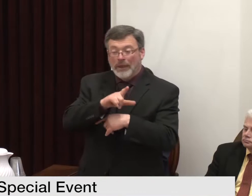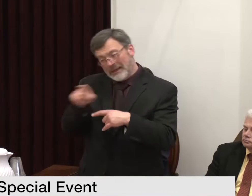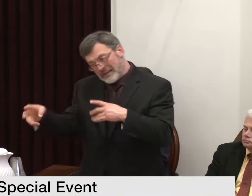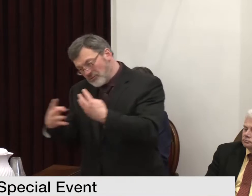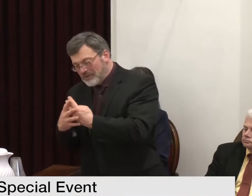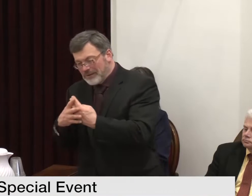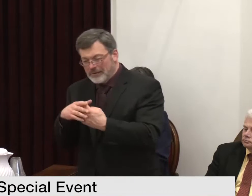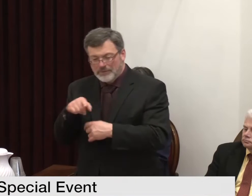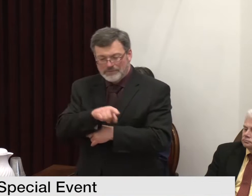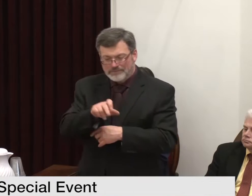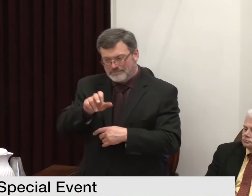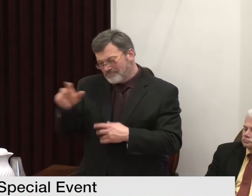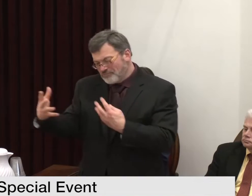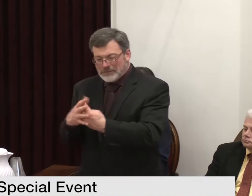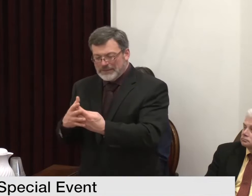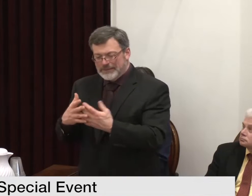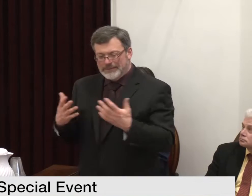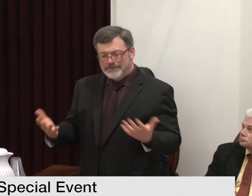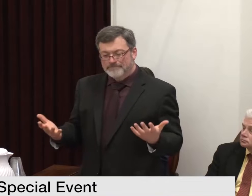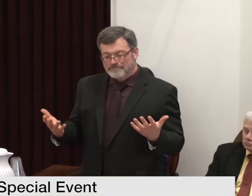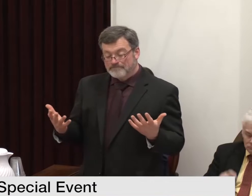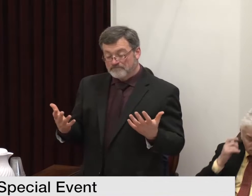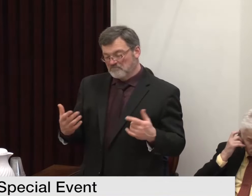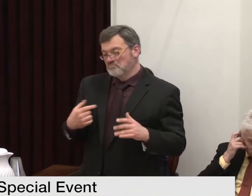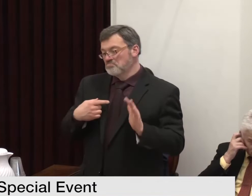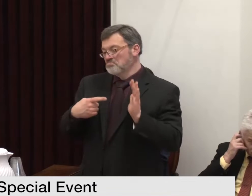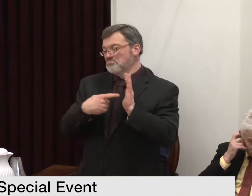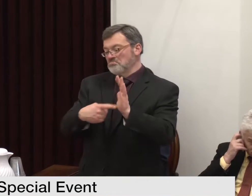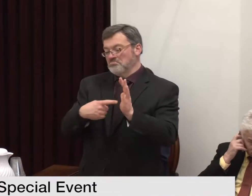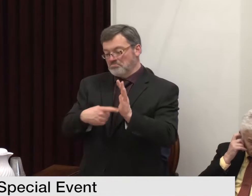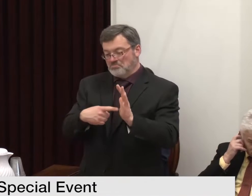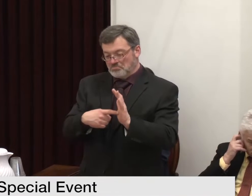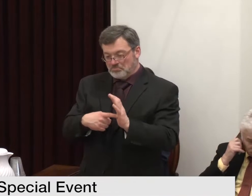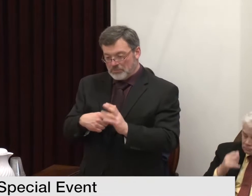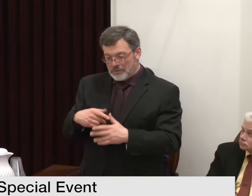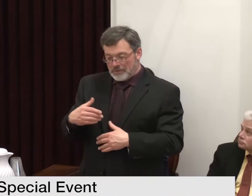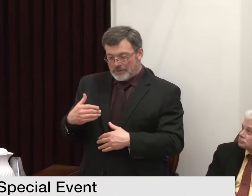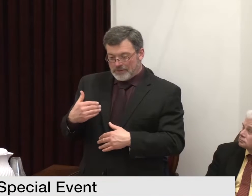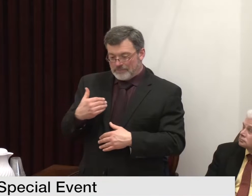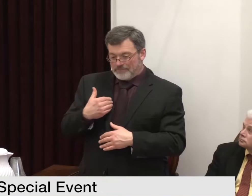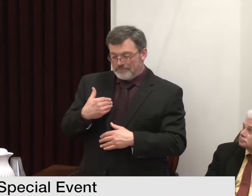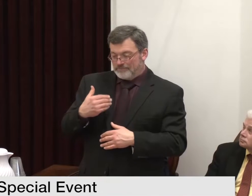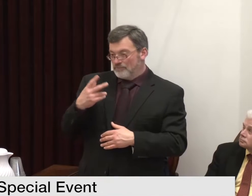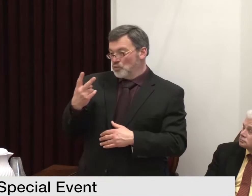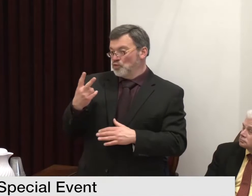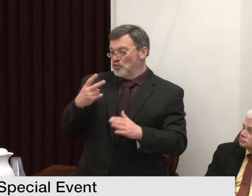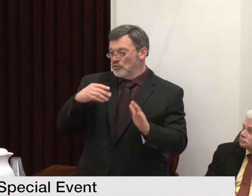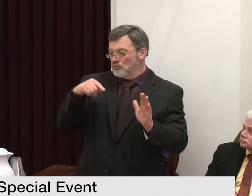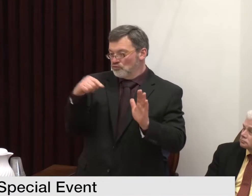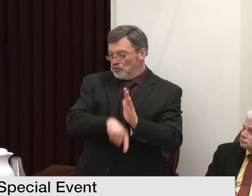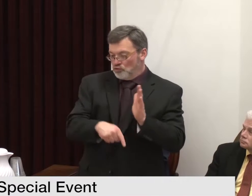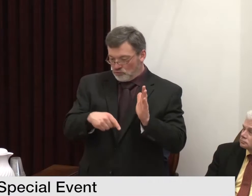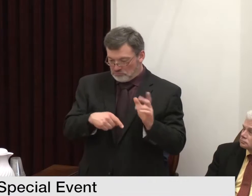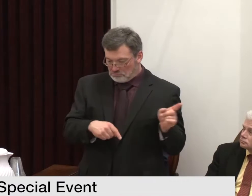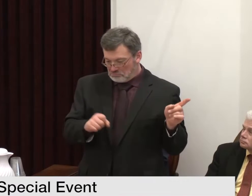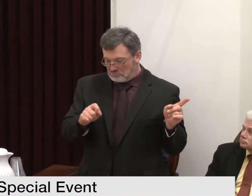in the matter of a year, two murders in St. Johnsbury involved multiple people out on conditions of